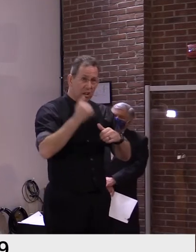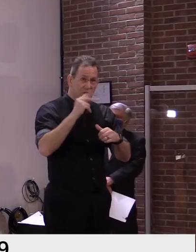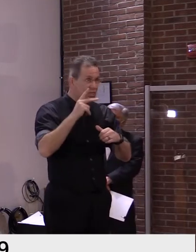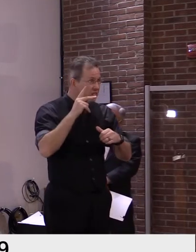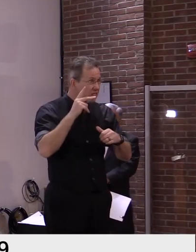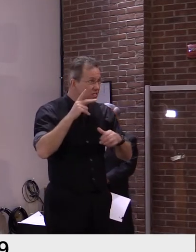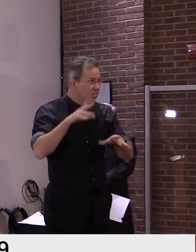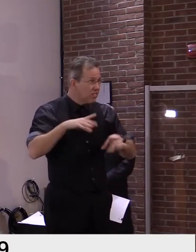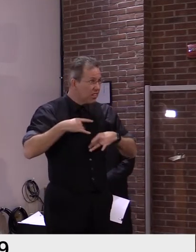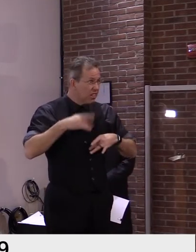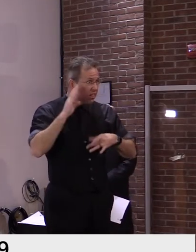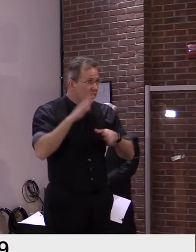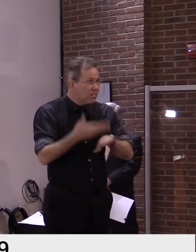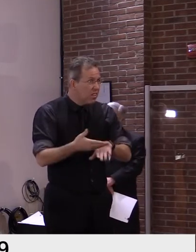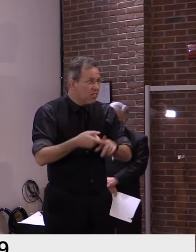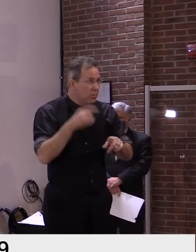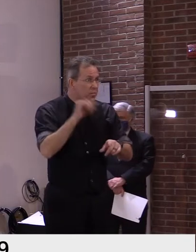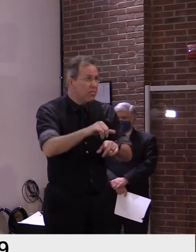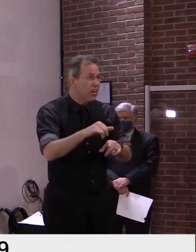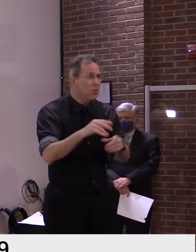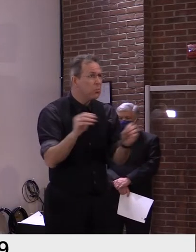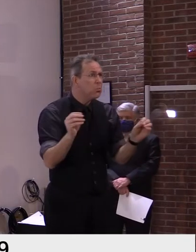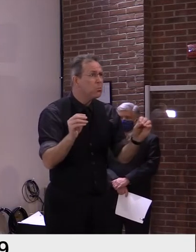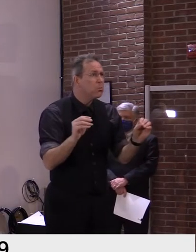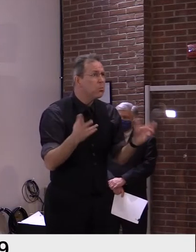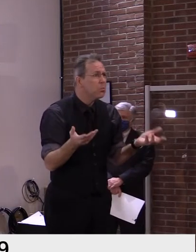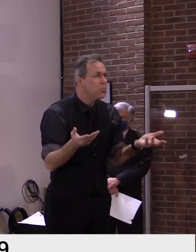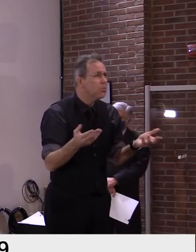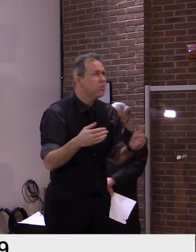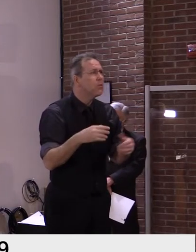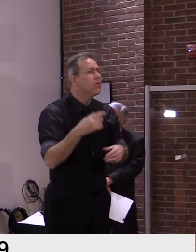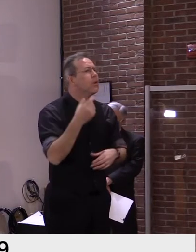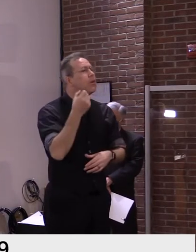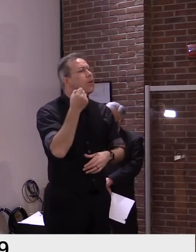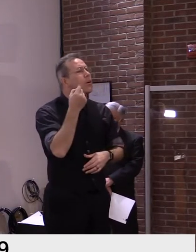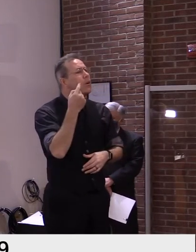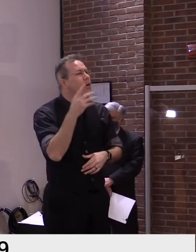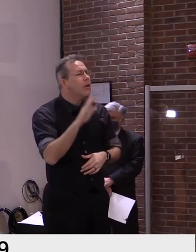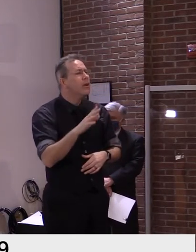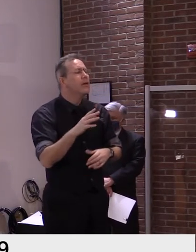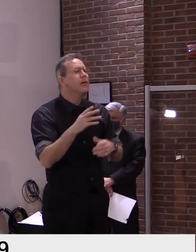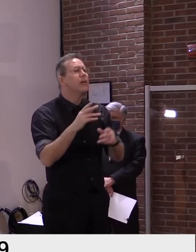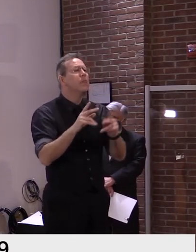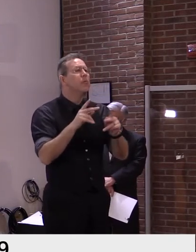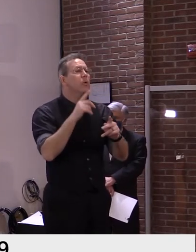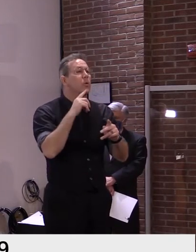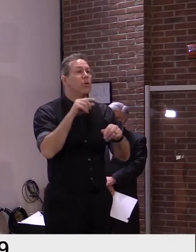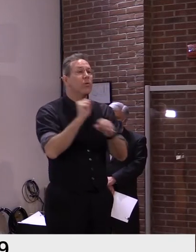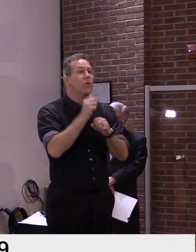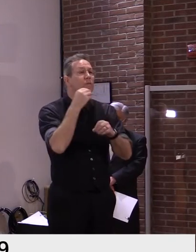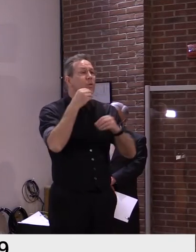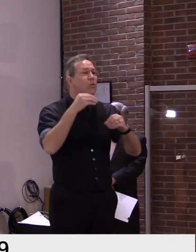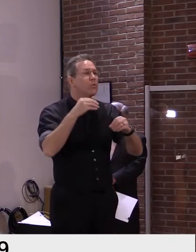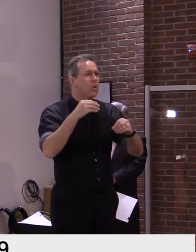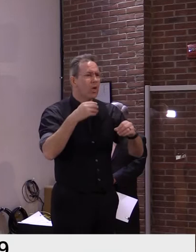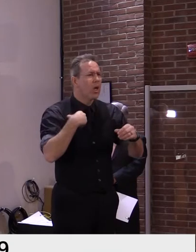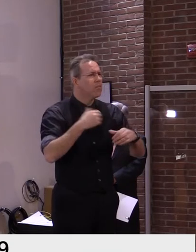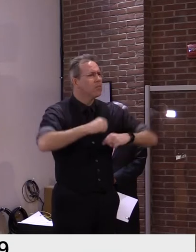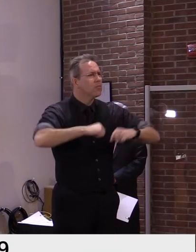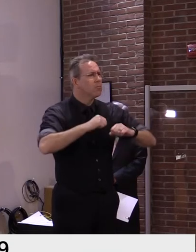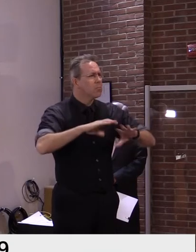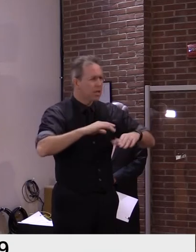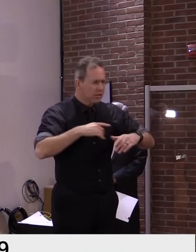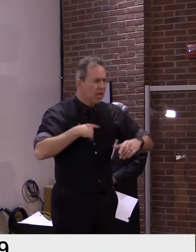They still do work in an environment where there can be physical distancing. There is supposed to be, and there generally has been good adherence